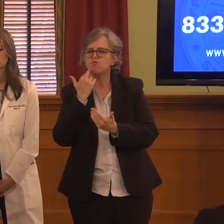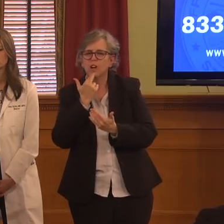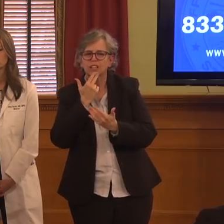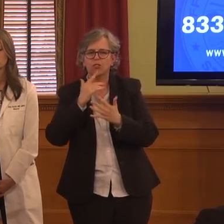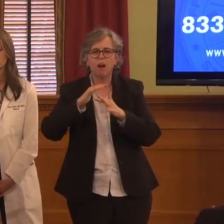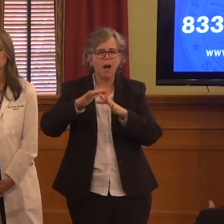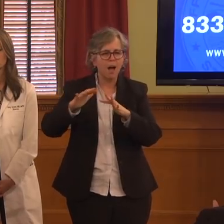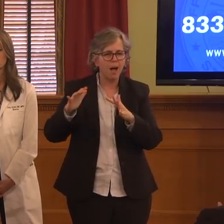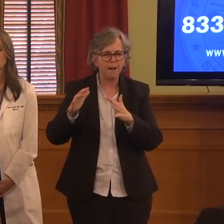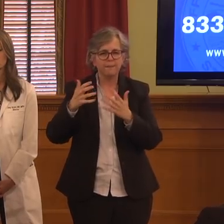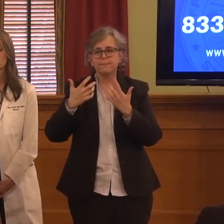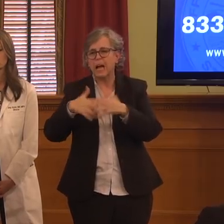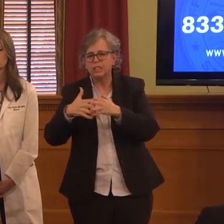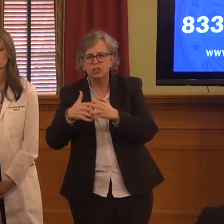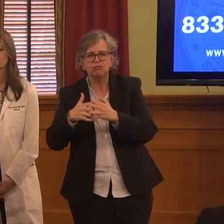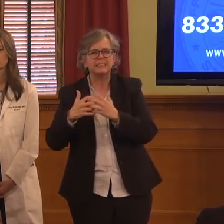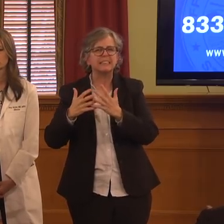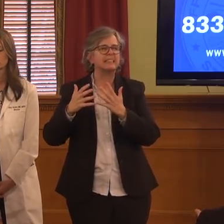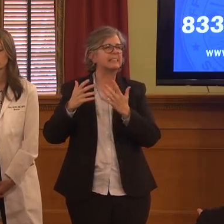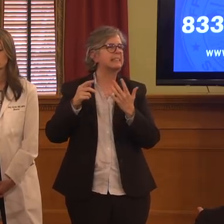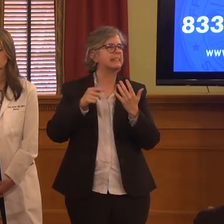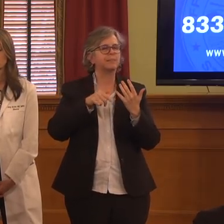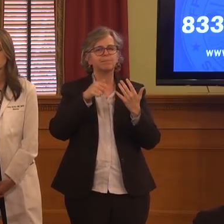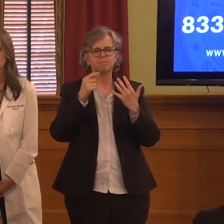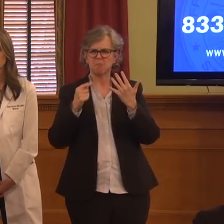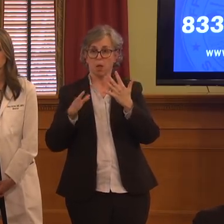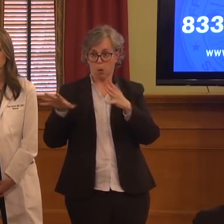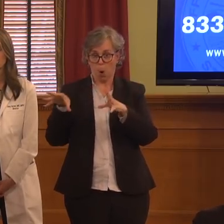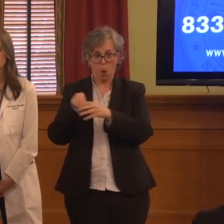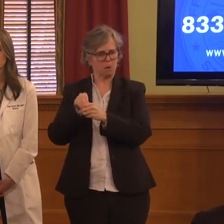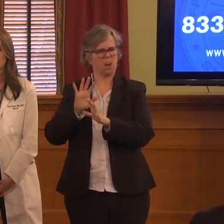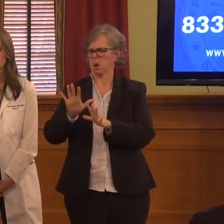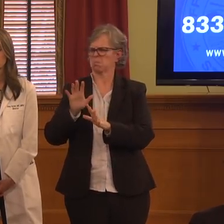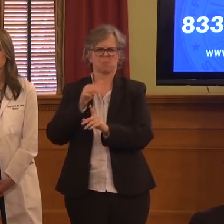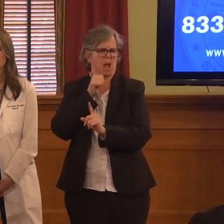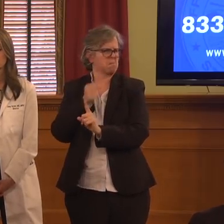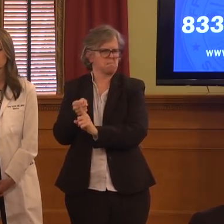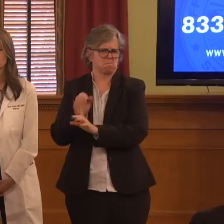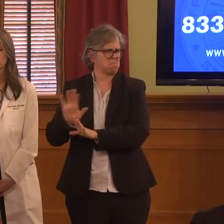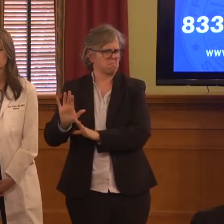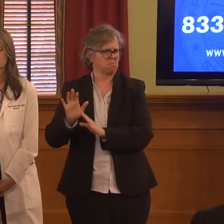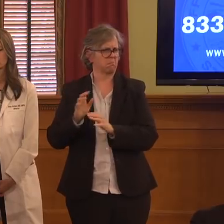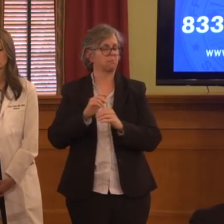grocery stores where large numbers of people are present. But it is unusual